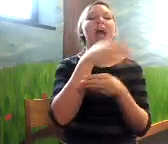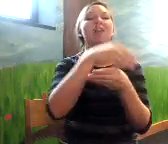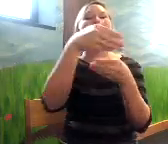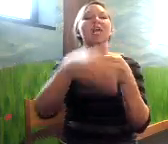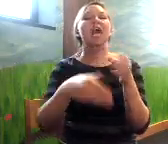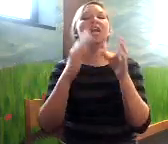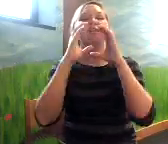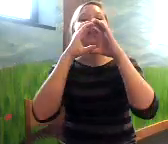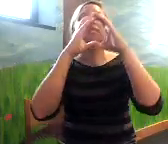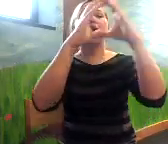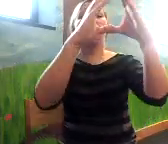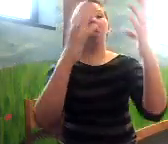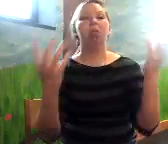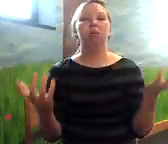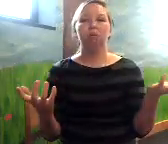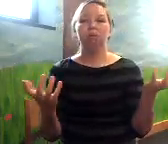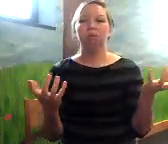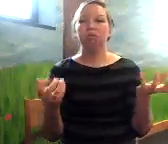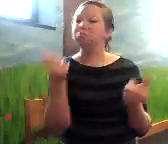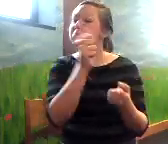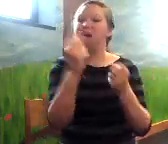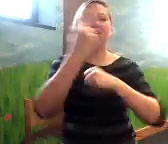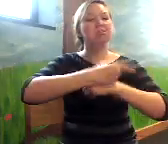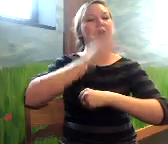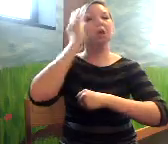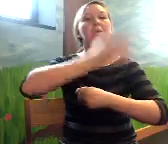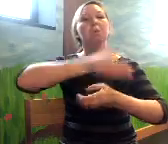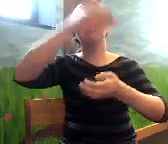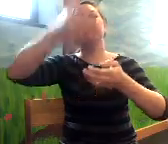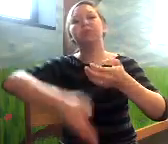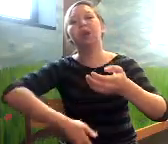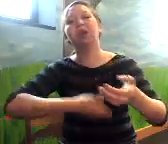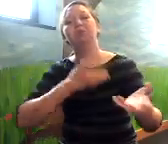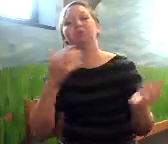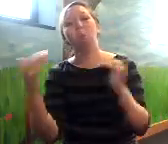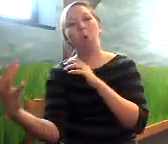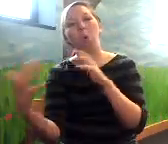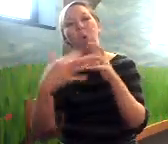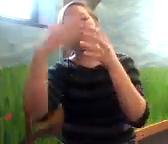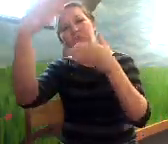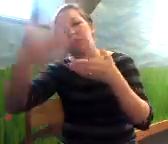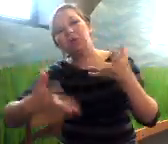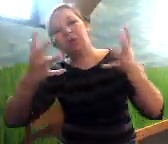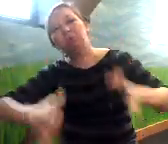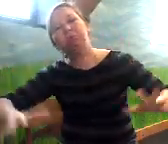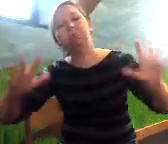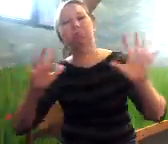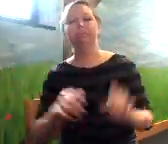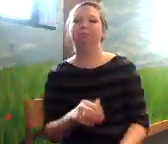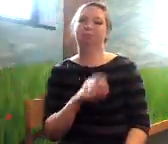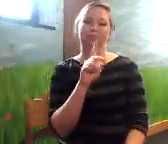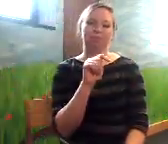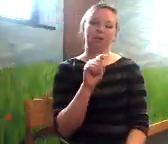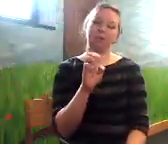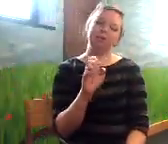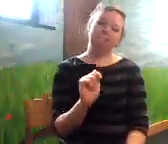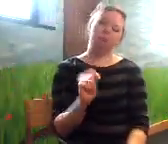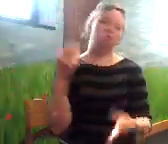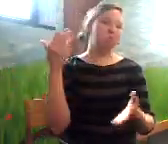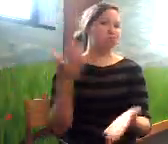longer. Okay. Based on this clear political victory by the North